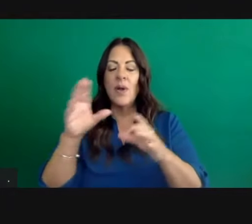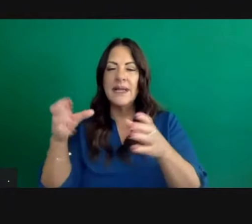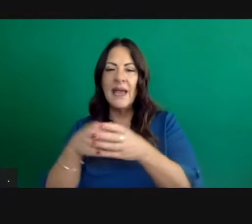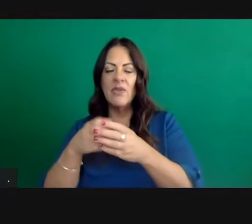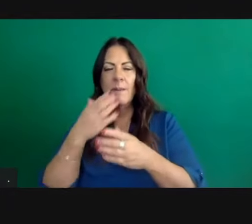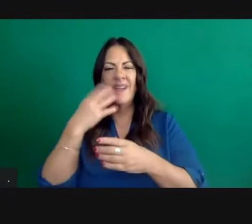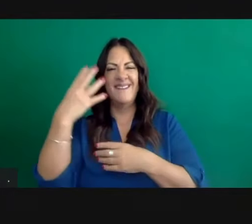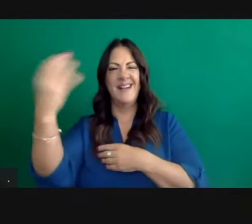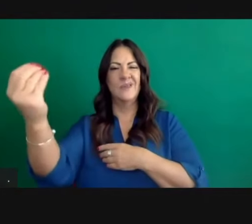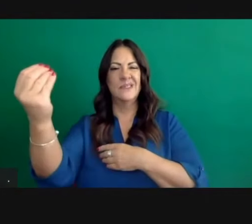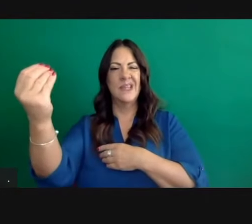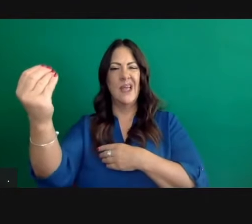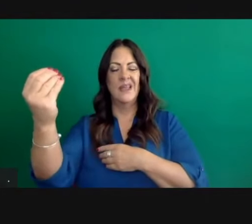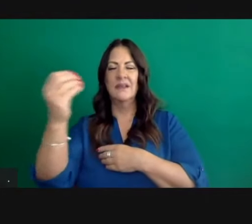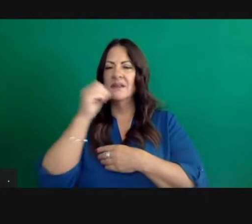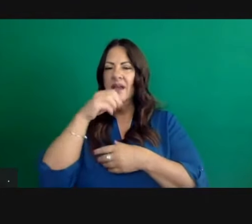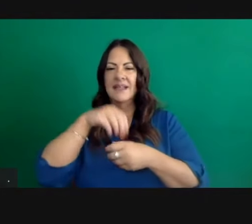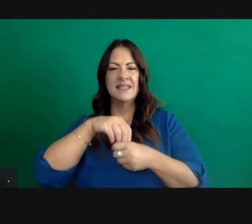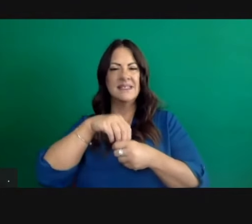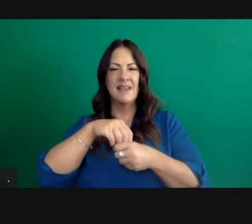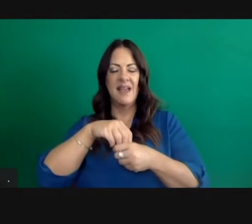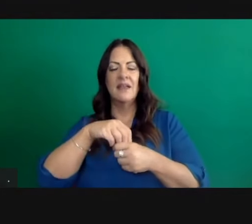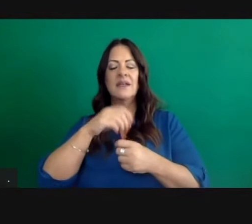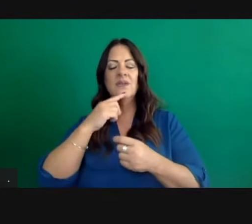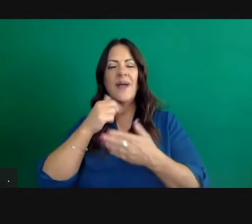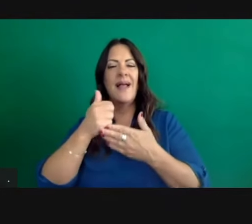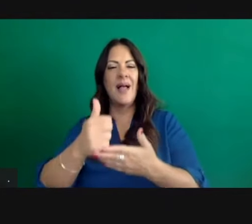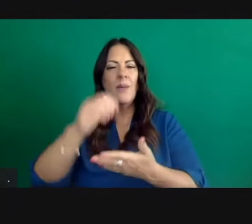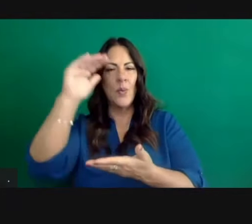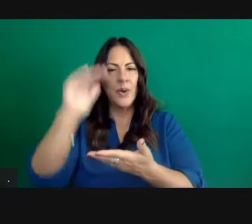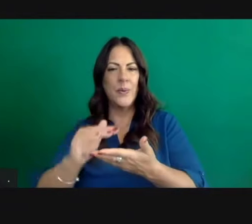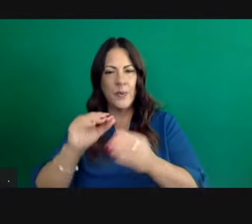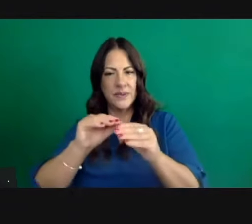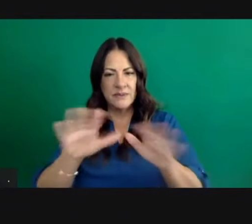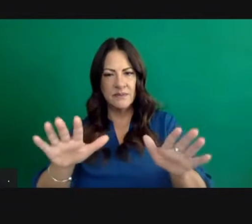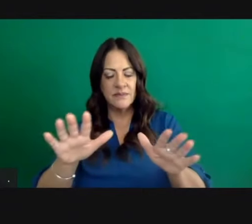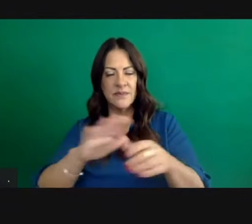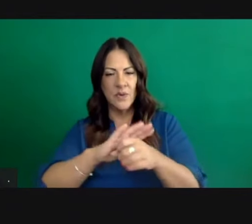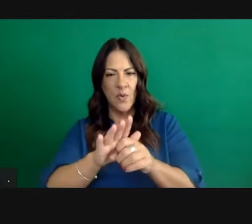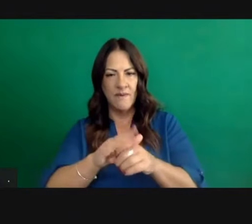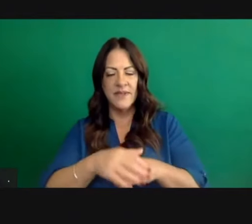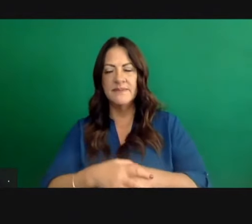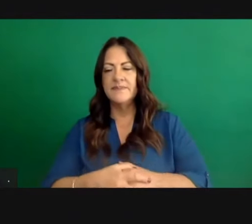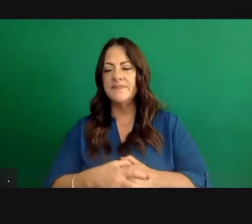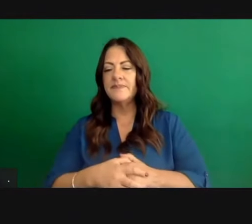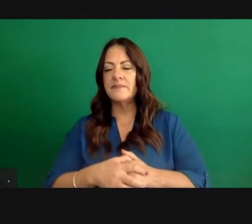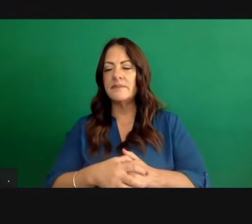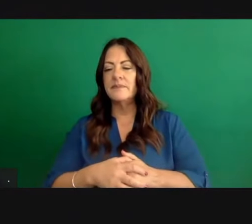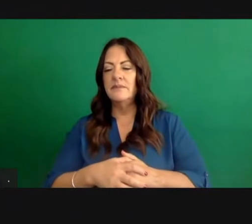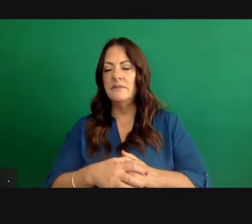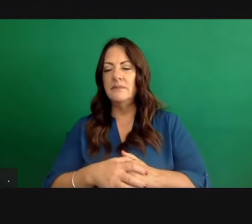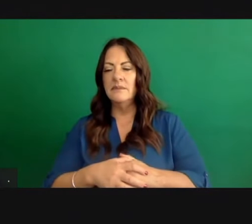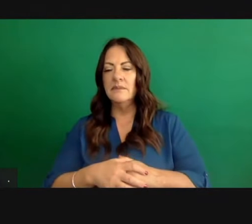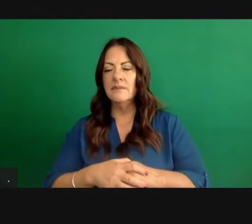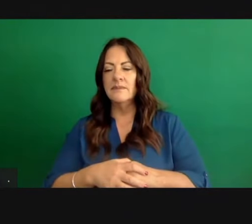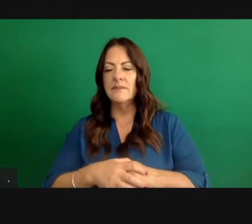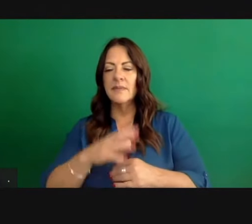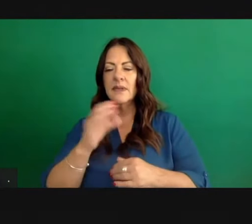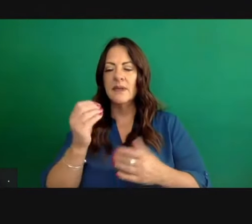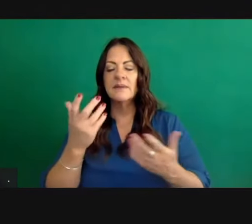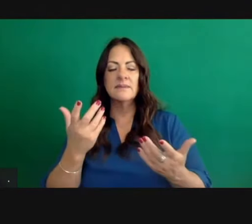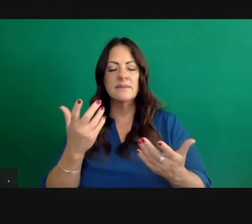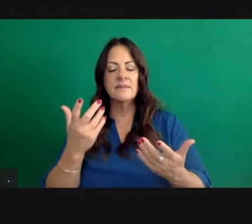a bit to keeping transmission low. Going along that is really